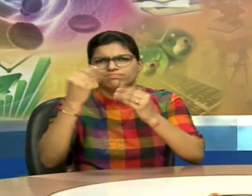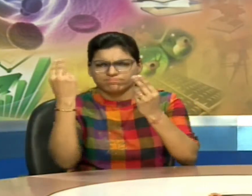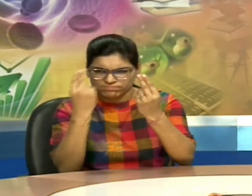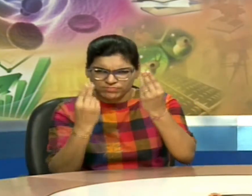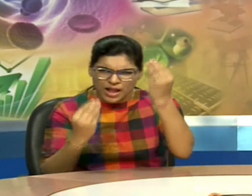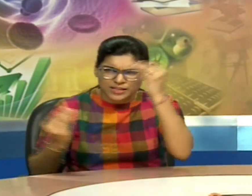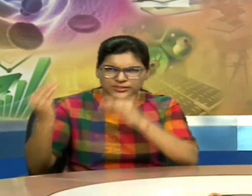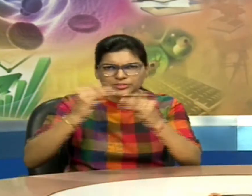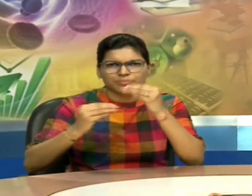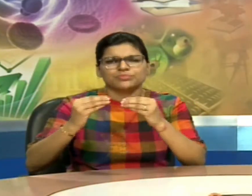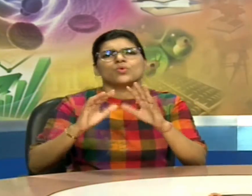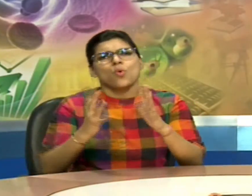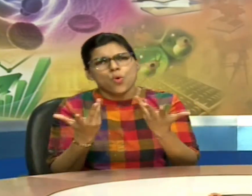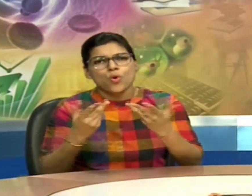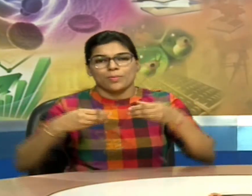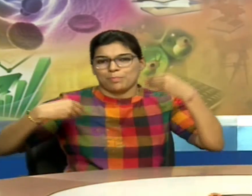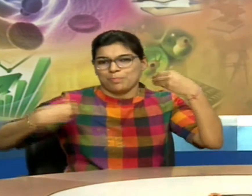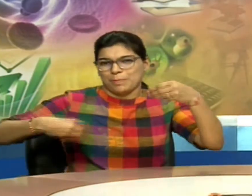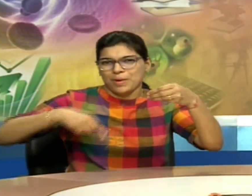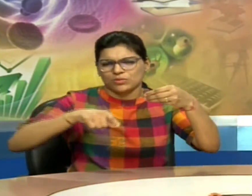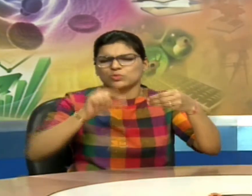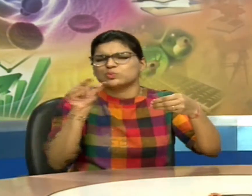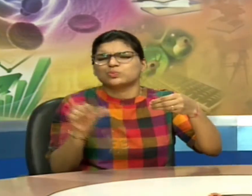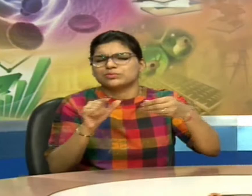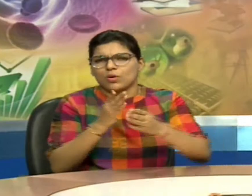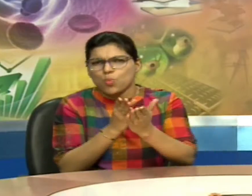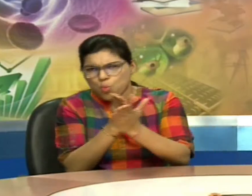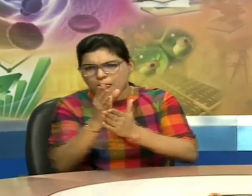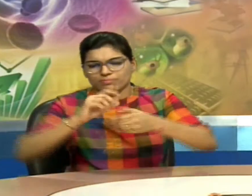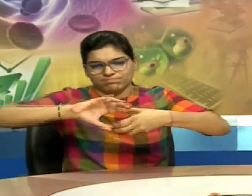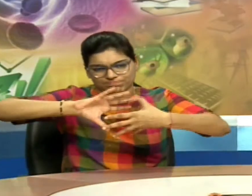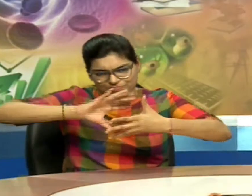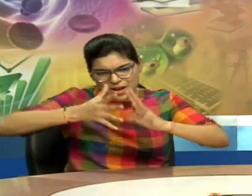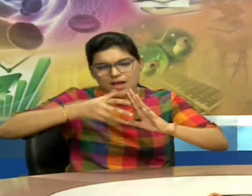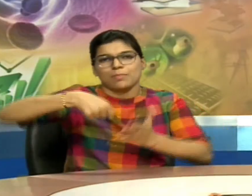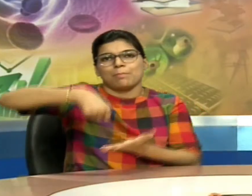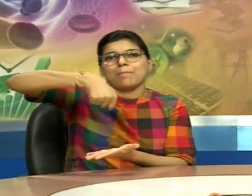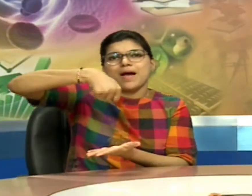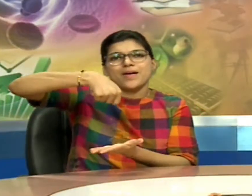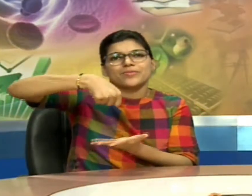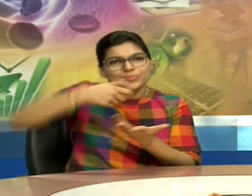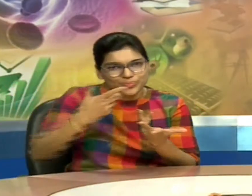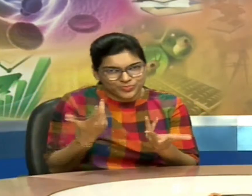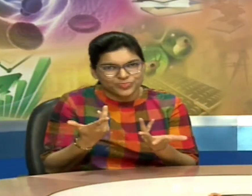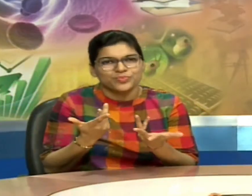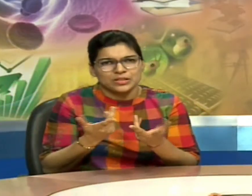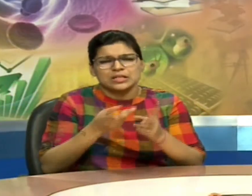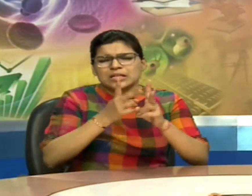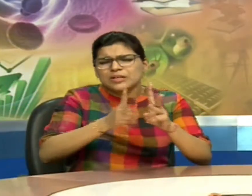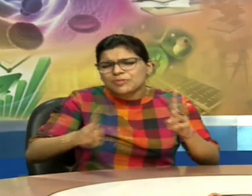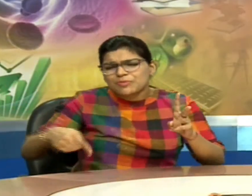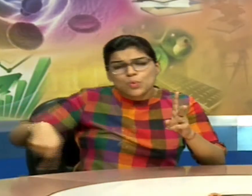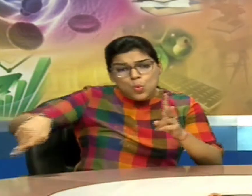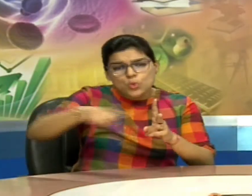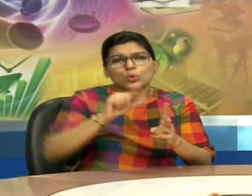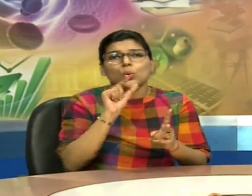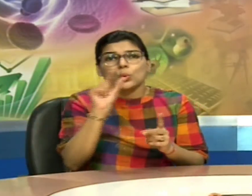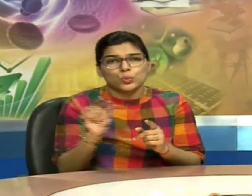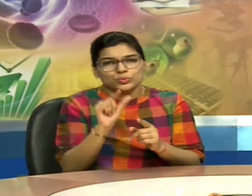For keeping the things or for anything. The paper which is used for one time, we can make paper bags from